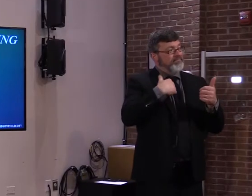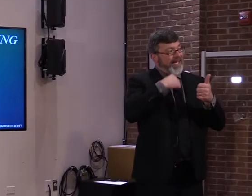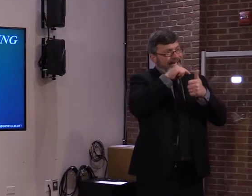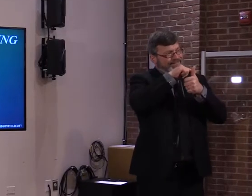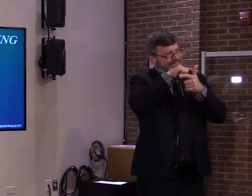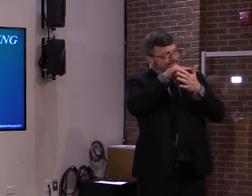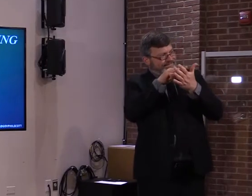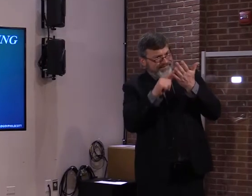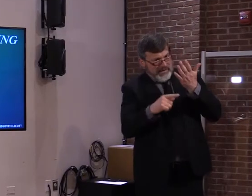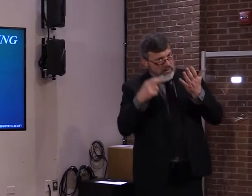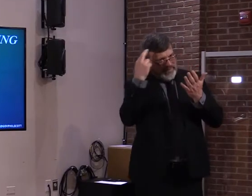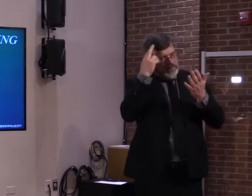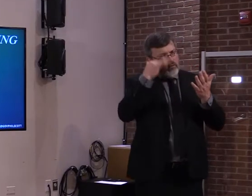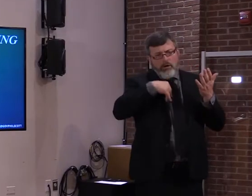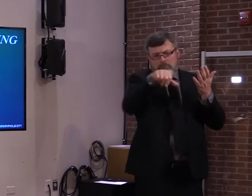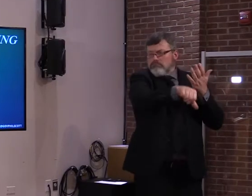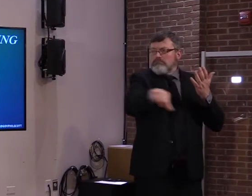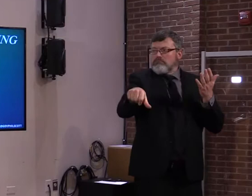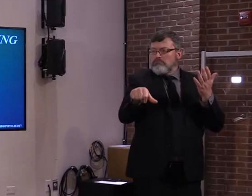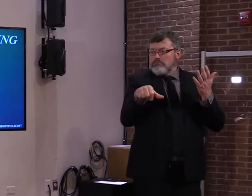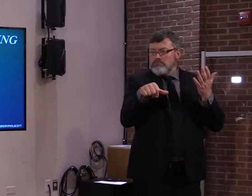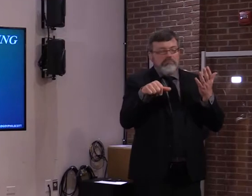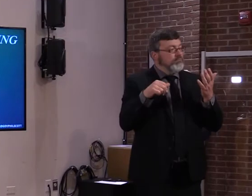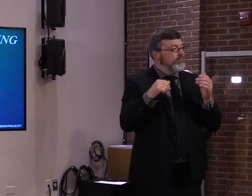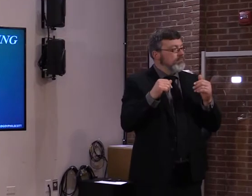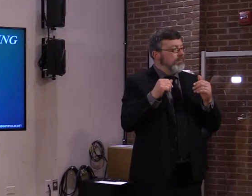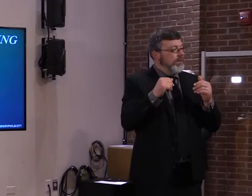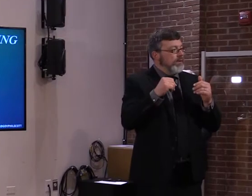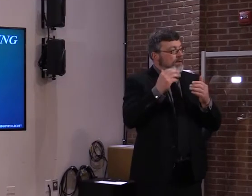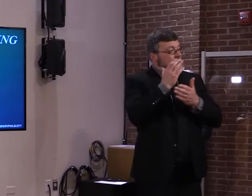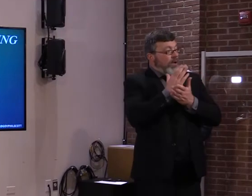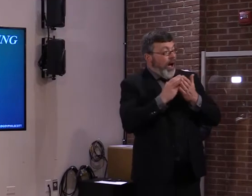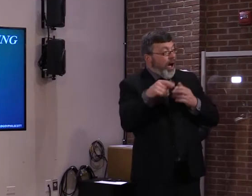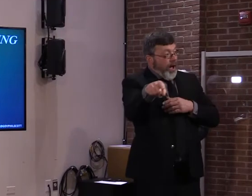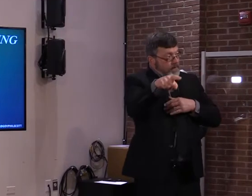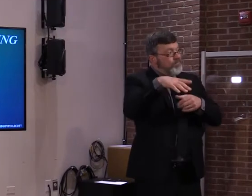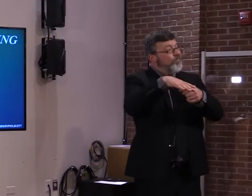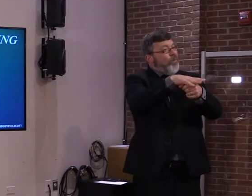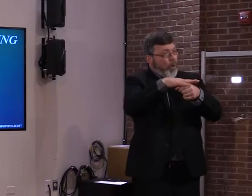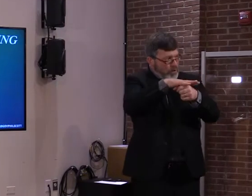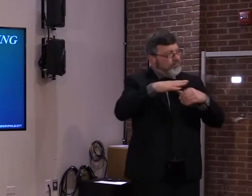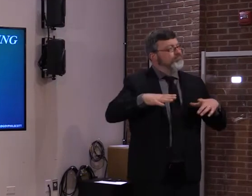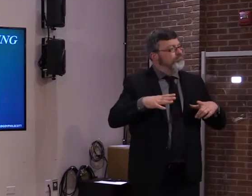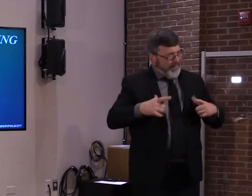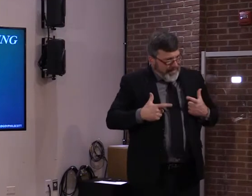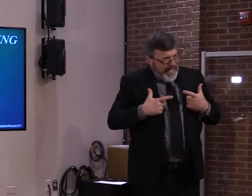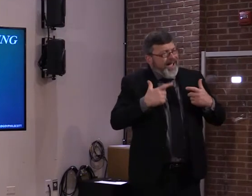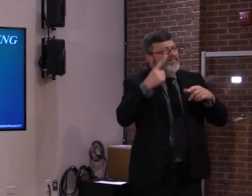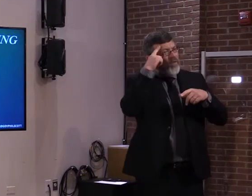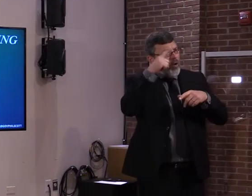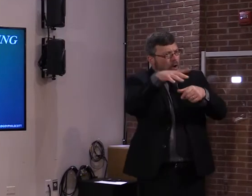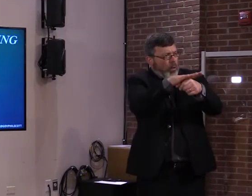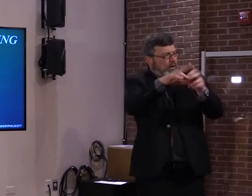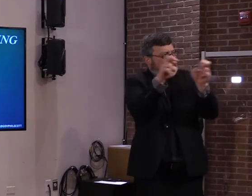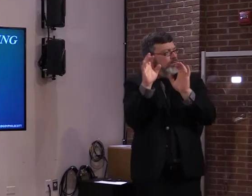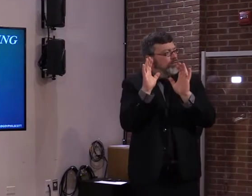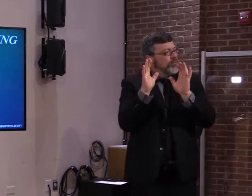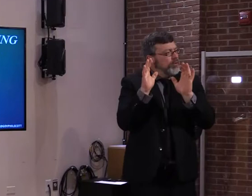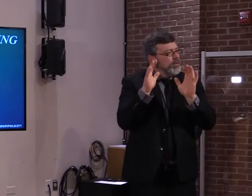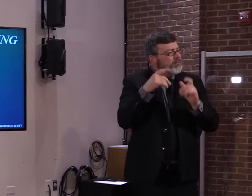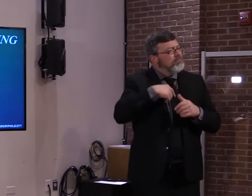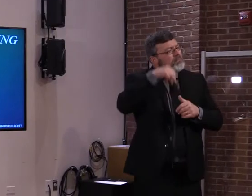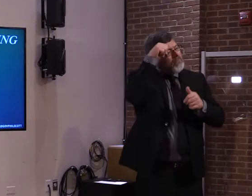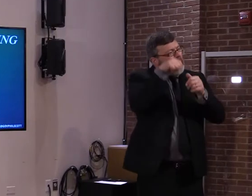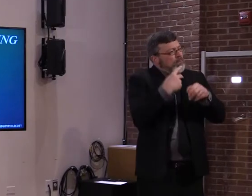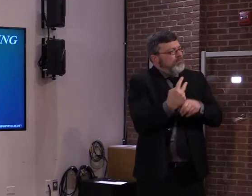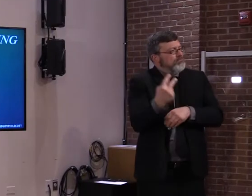veto. Some say that local people should control local issues. However, I recall when I was in the legislature at